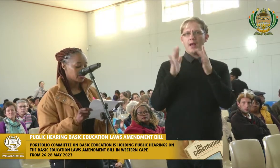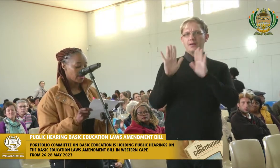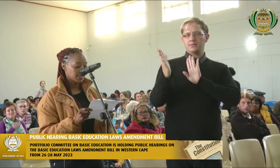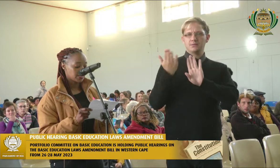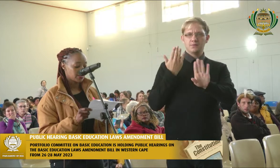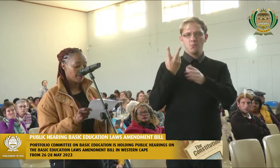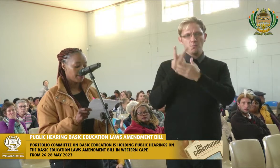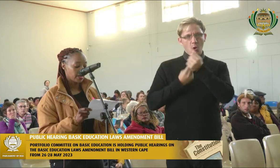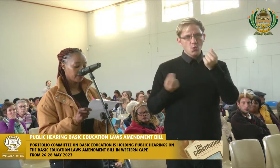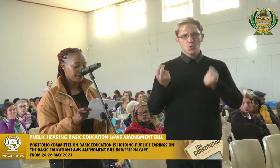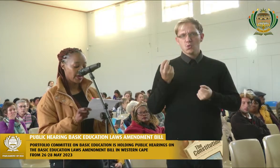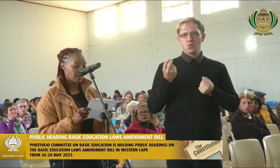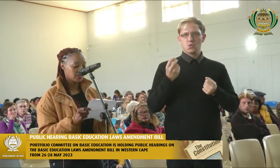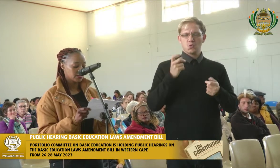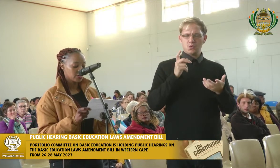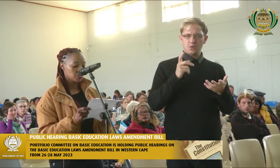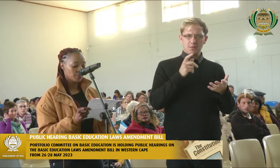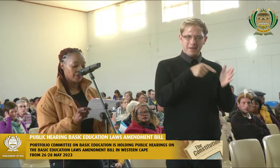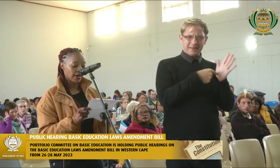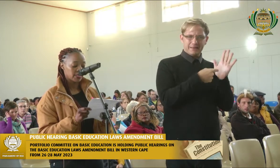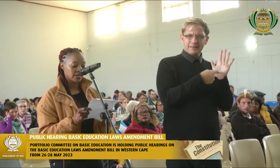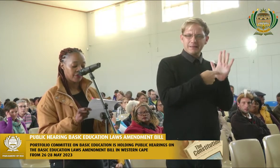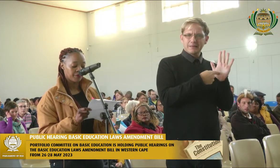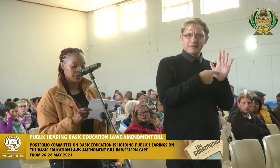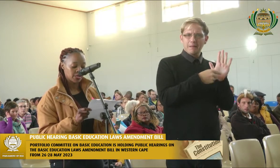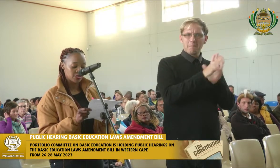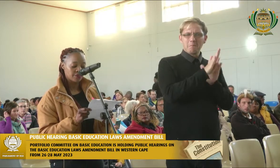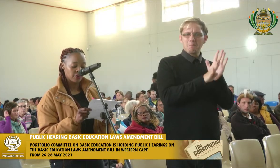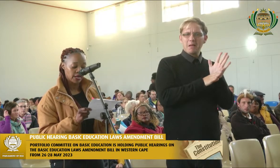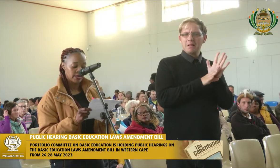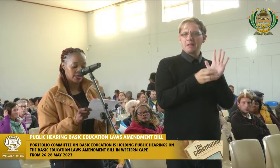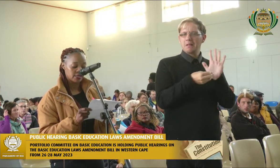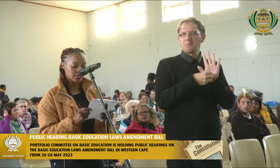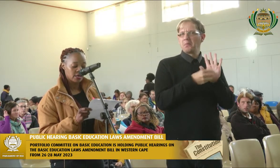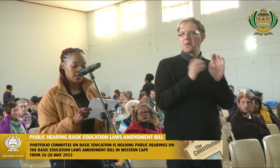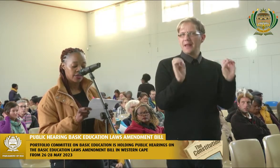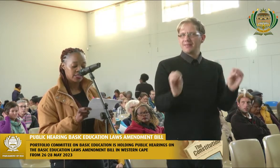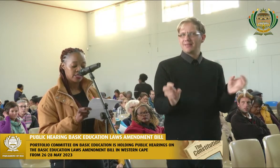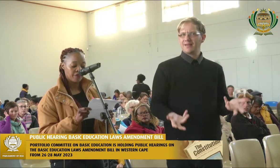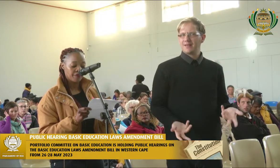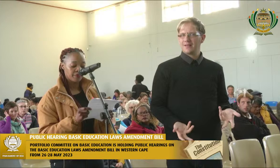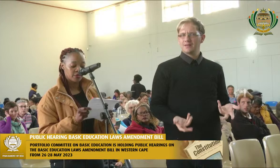Another thing, Chairperson, the bill fails to provide enough protection for learners